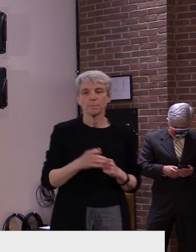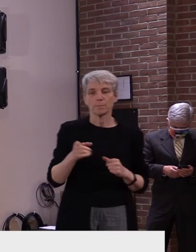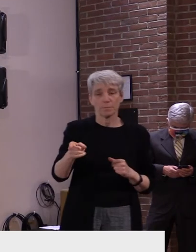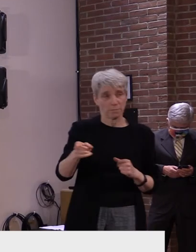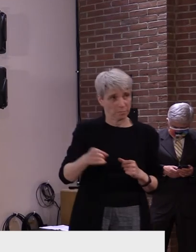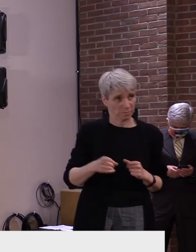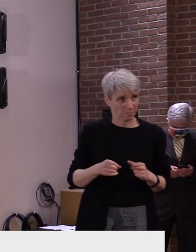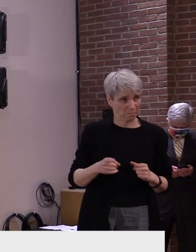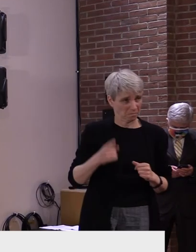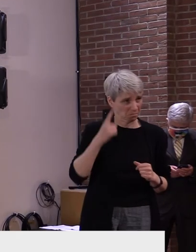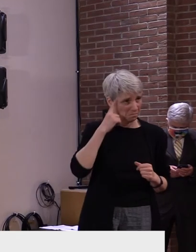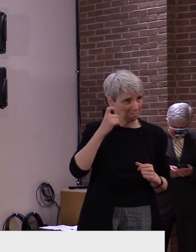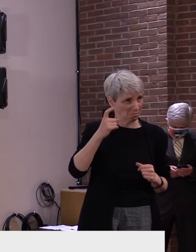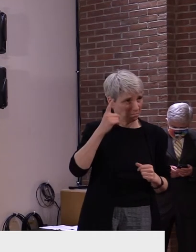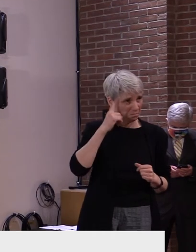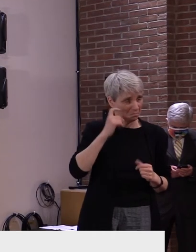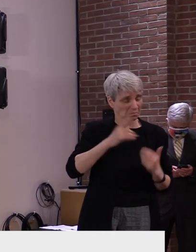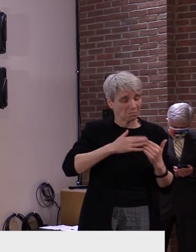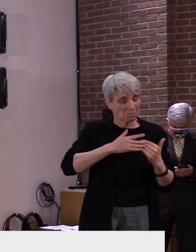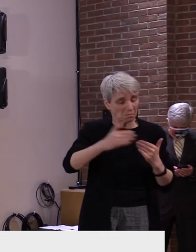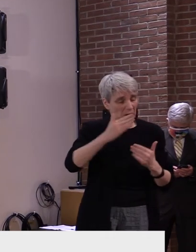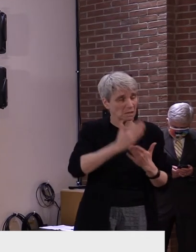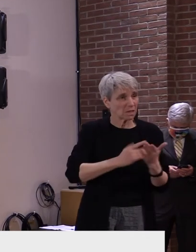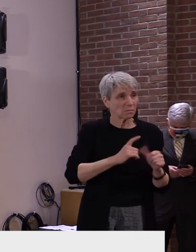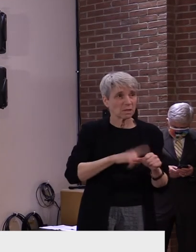staff to take care of our students